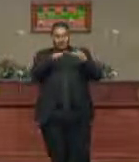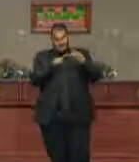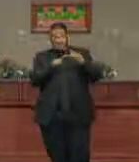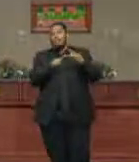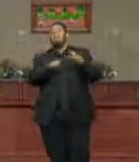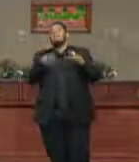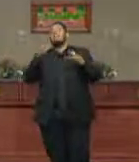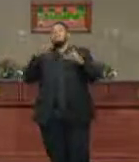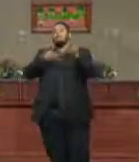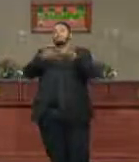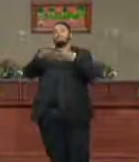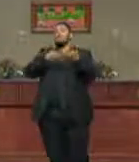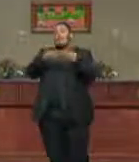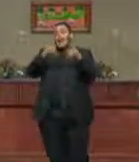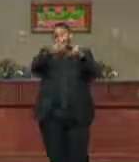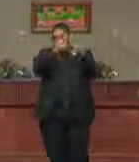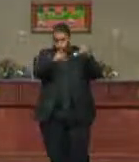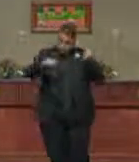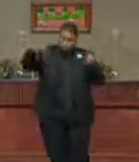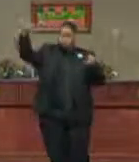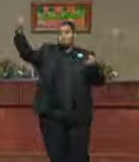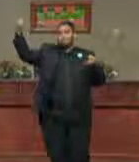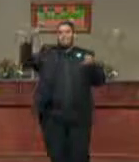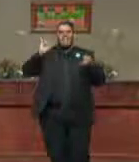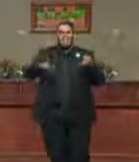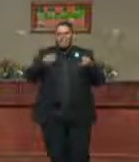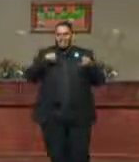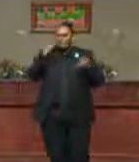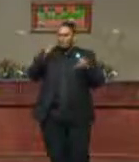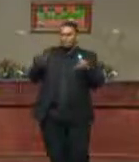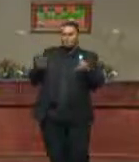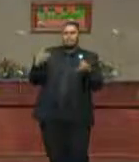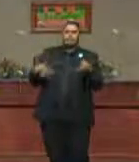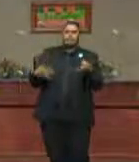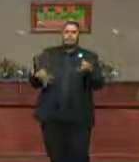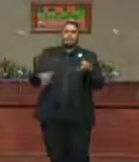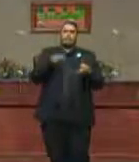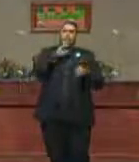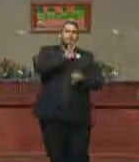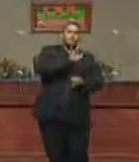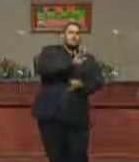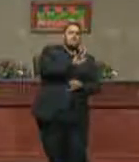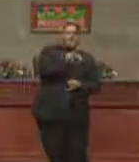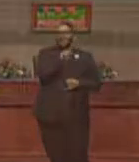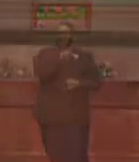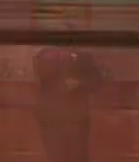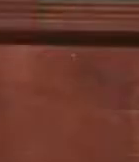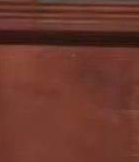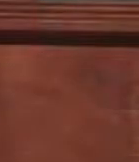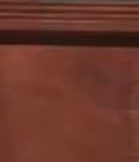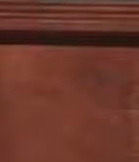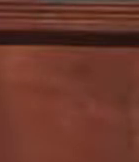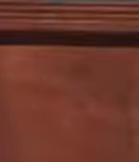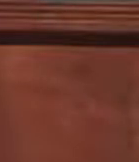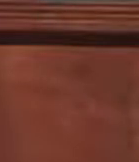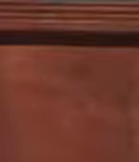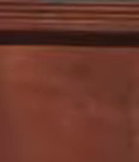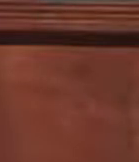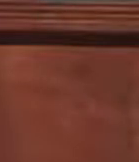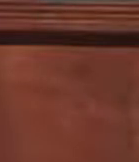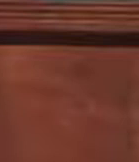I mentioned to you, is the one with the highest number of people getting hospitalized